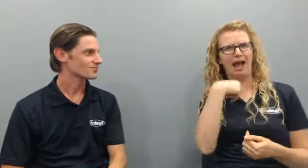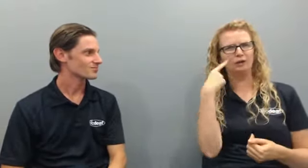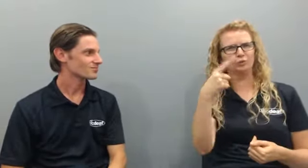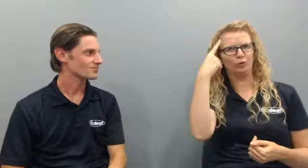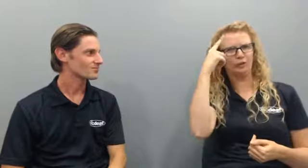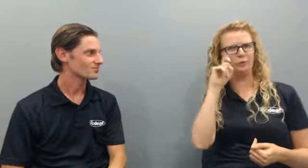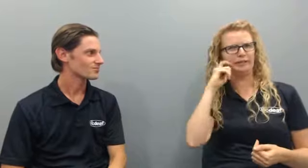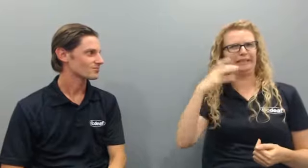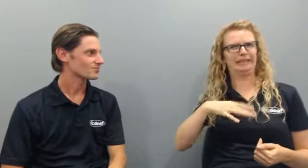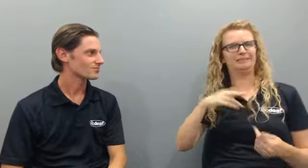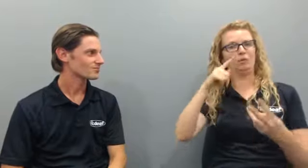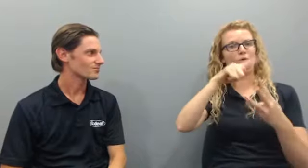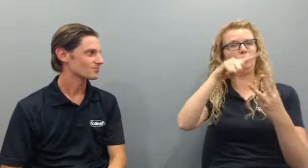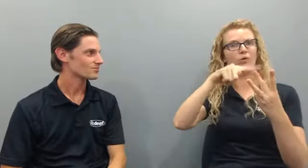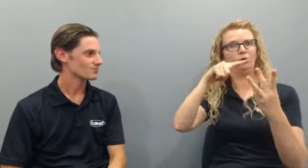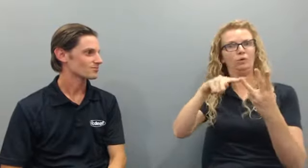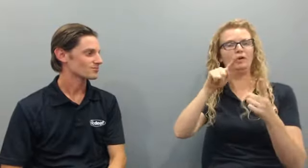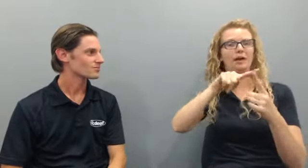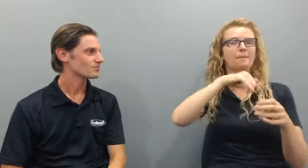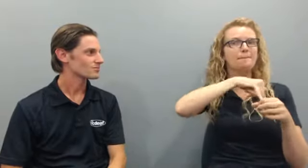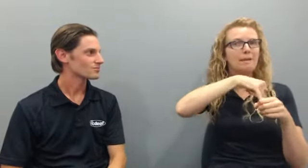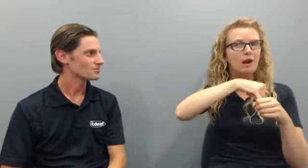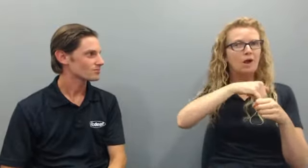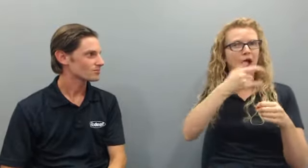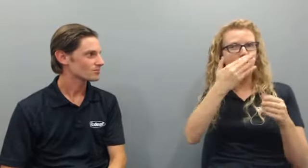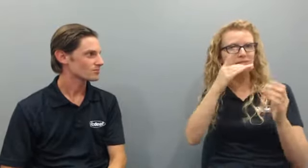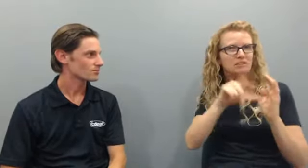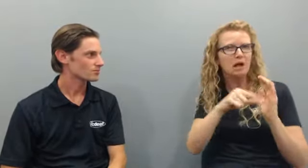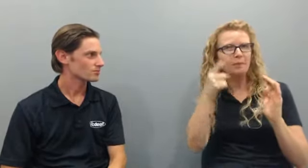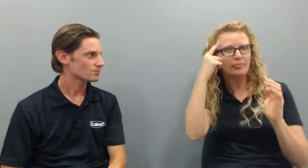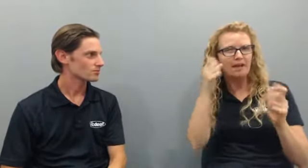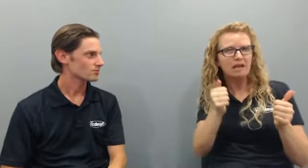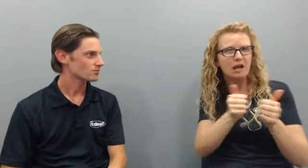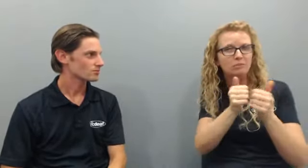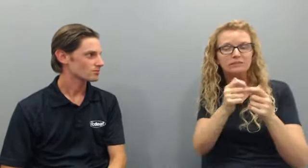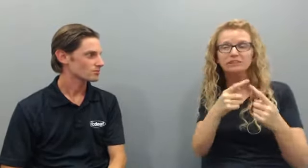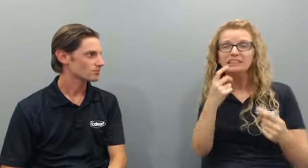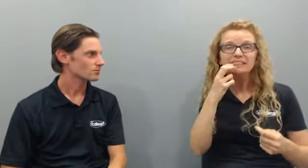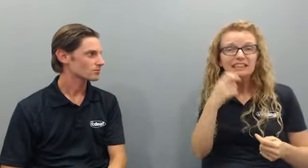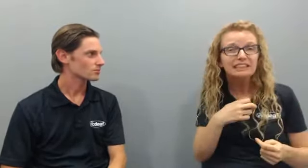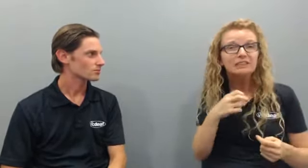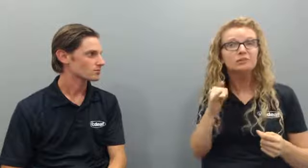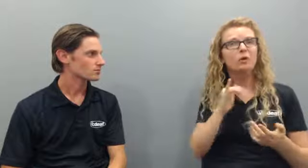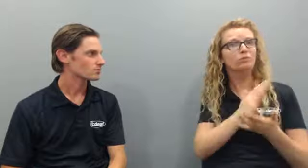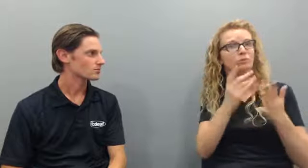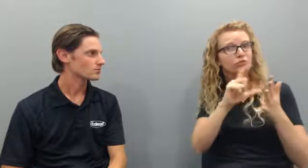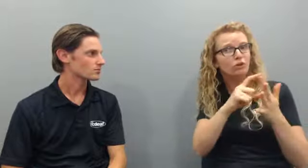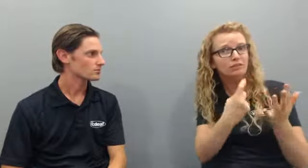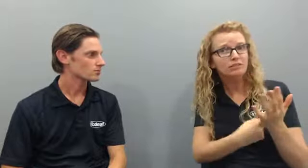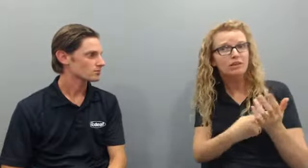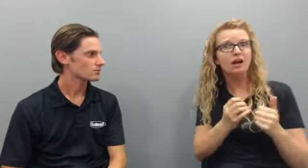Like I said before, you need to think about how many hours you're going to need through the year ahead of you. You think about how many appointments you go to, whether